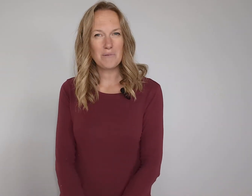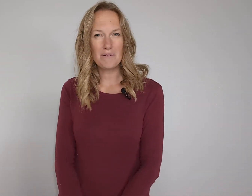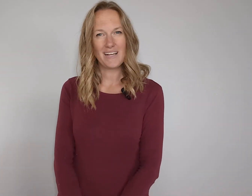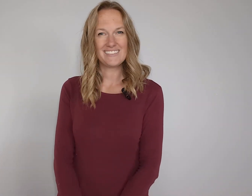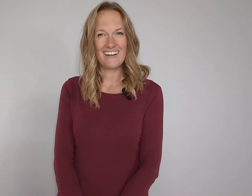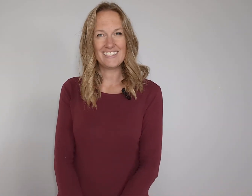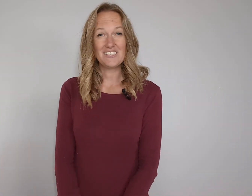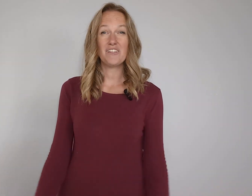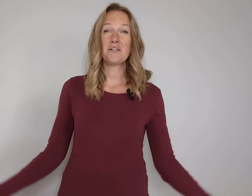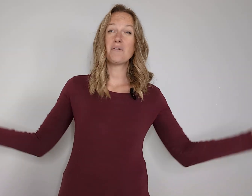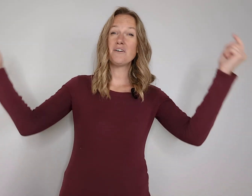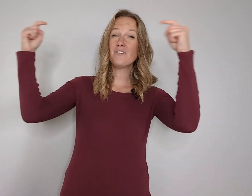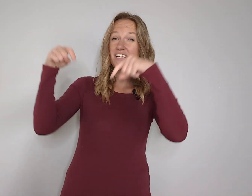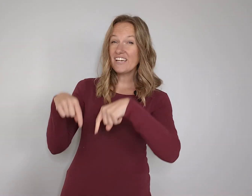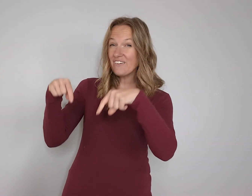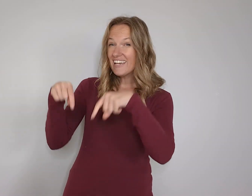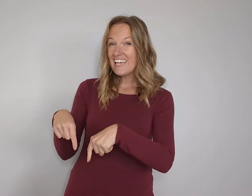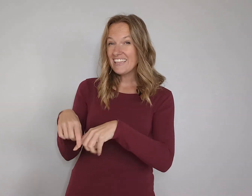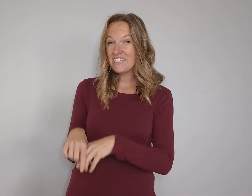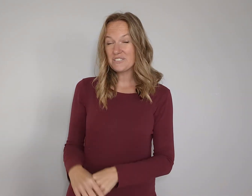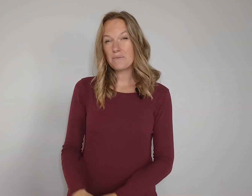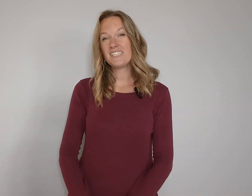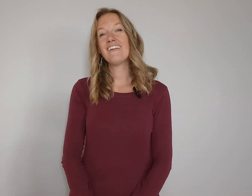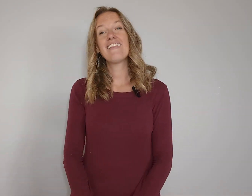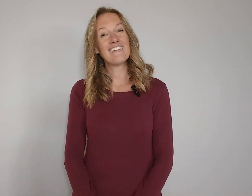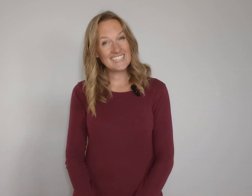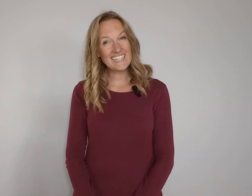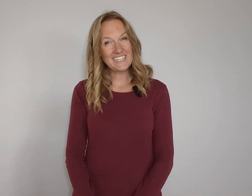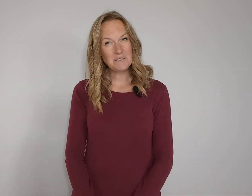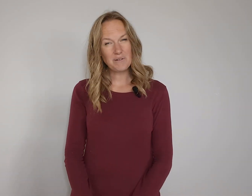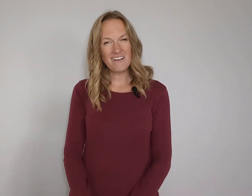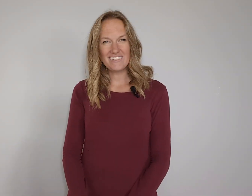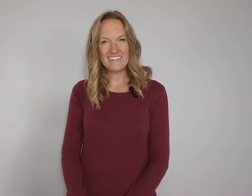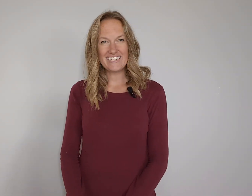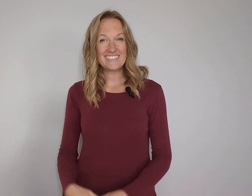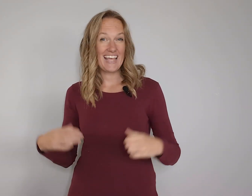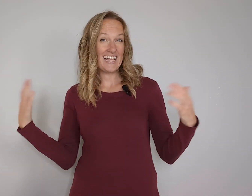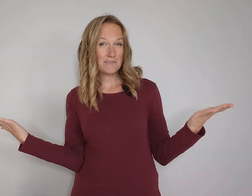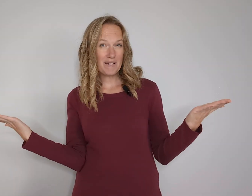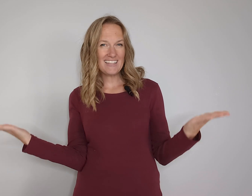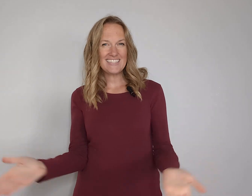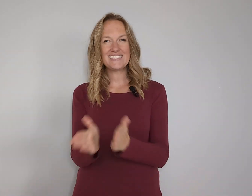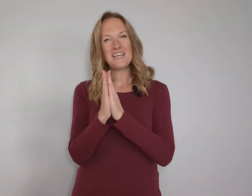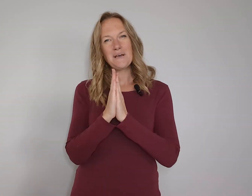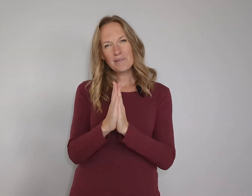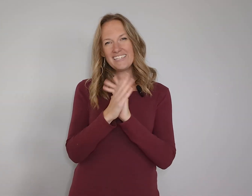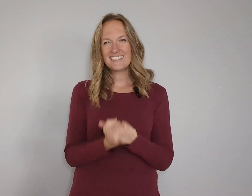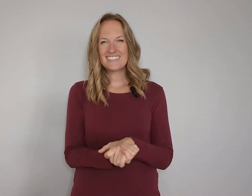mirror my signs. If you look below the video in the description, there is a link to print off the lyrics. And last but not least, please